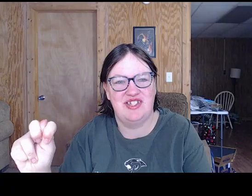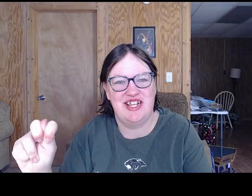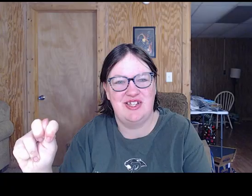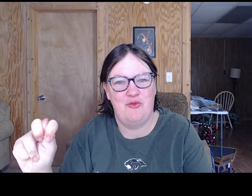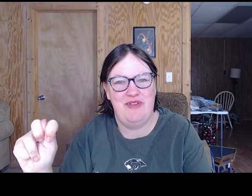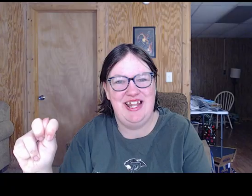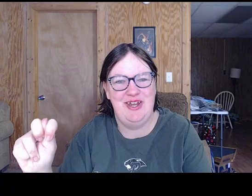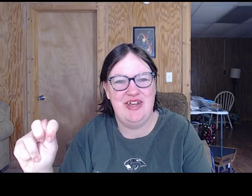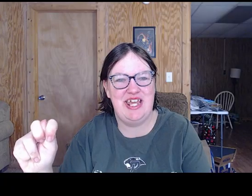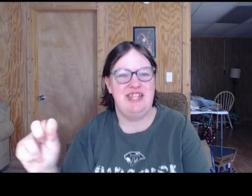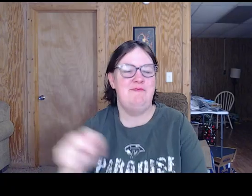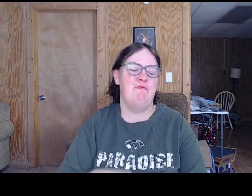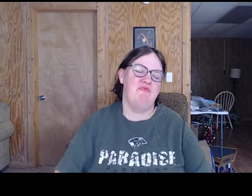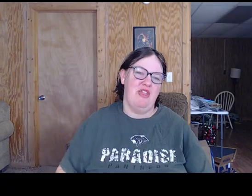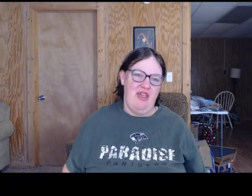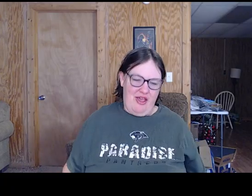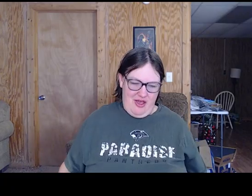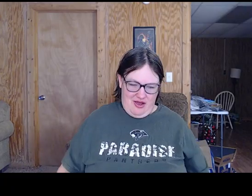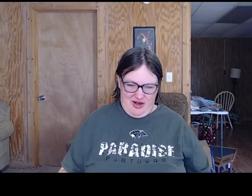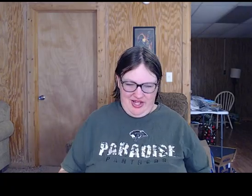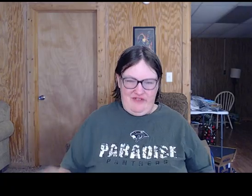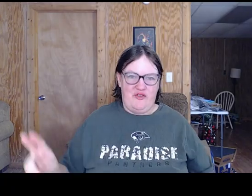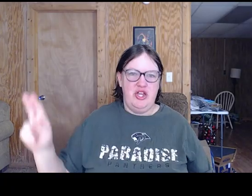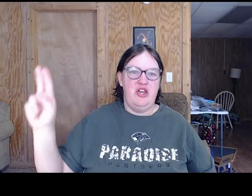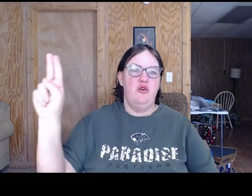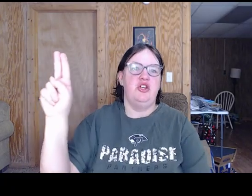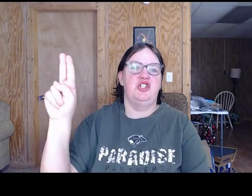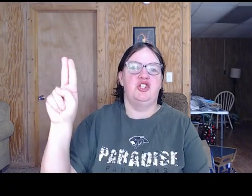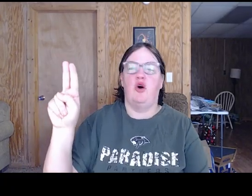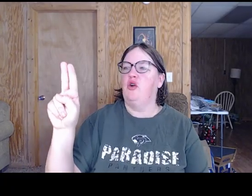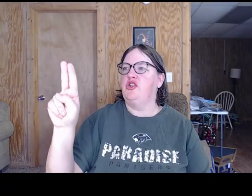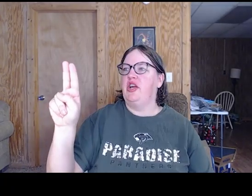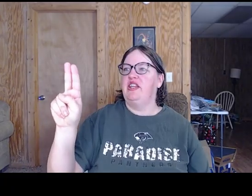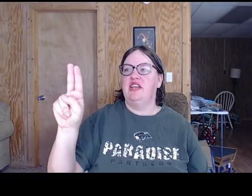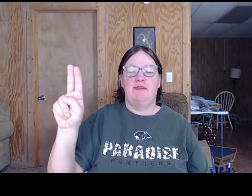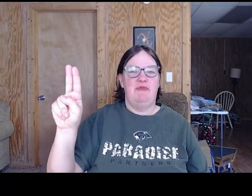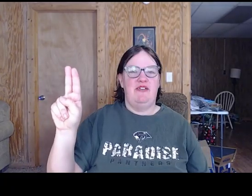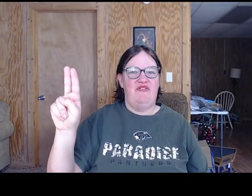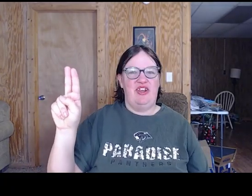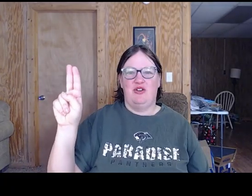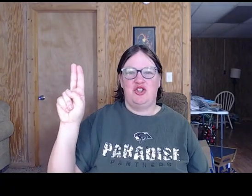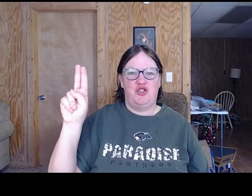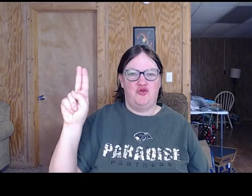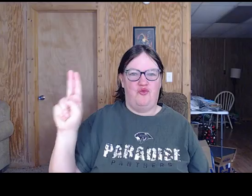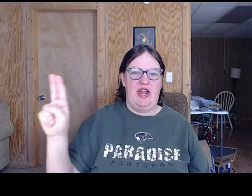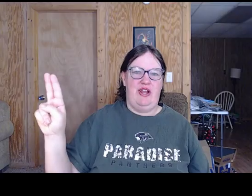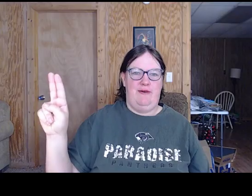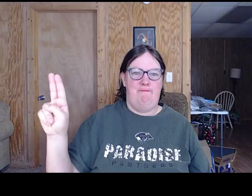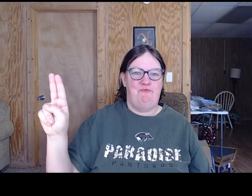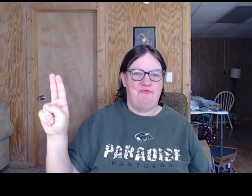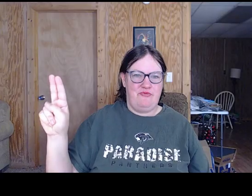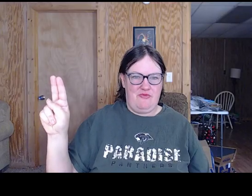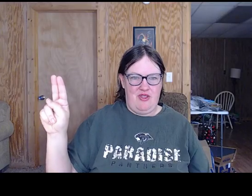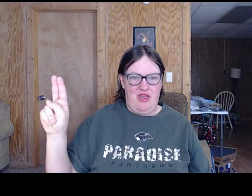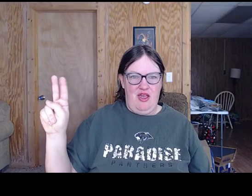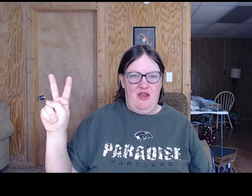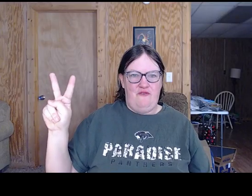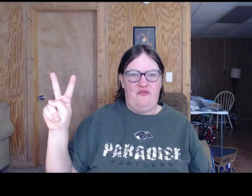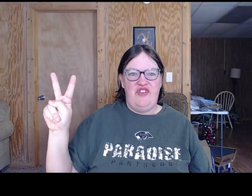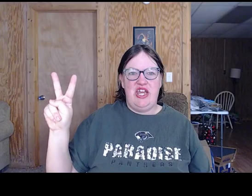so. Again. All right, for U, you just hold your index and middle fingers straight up. For V,